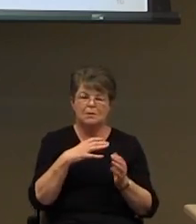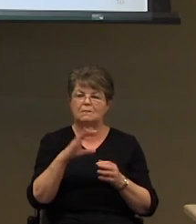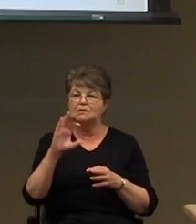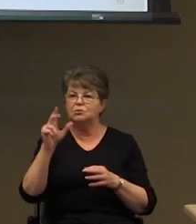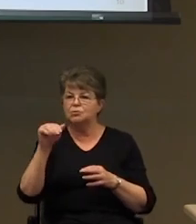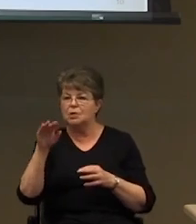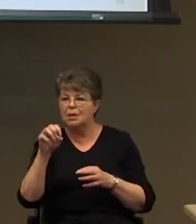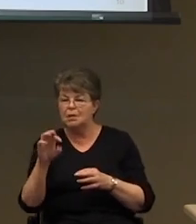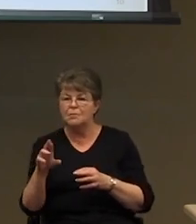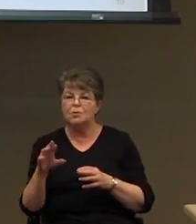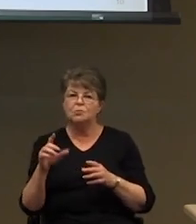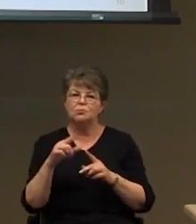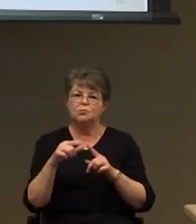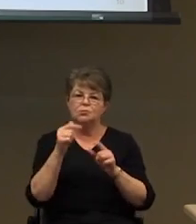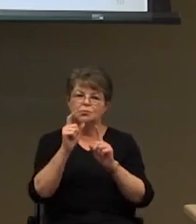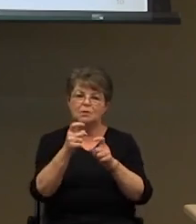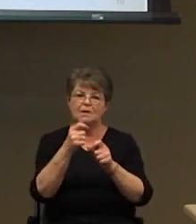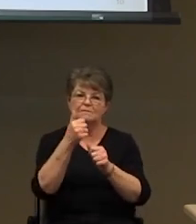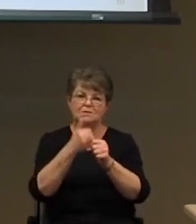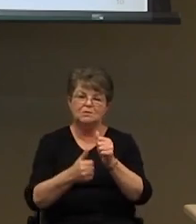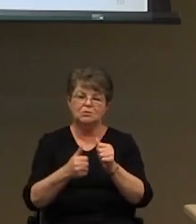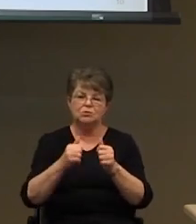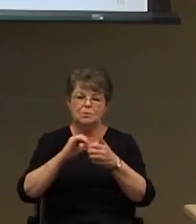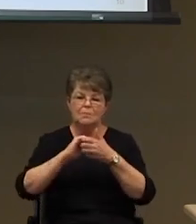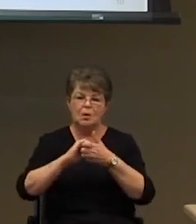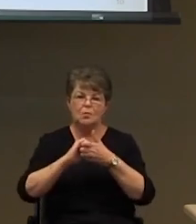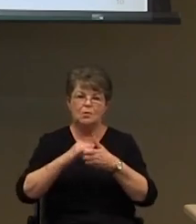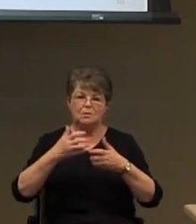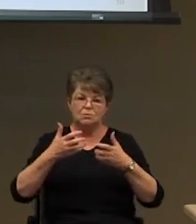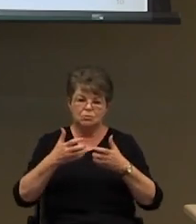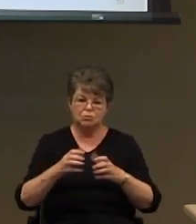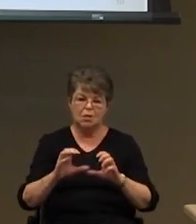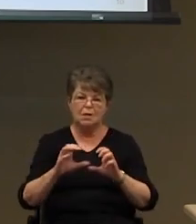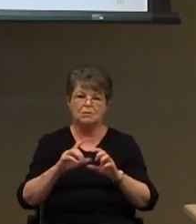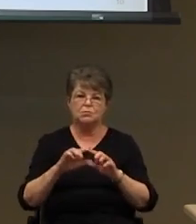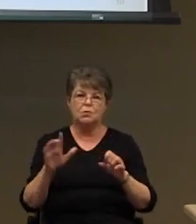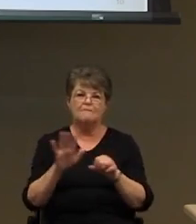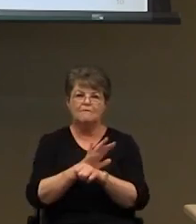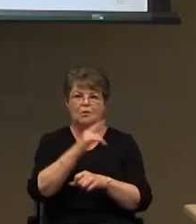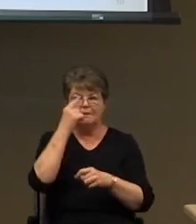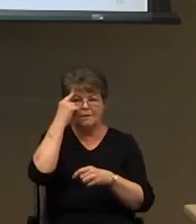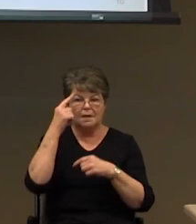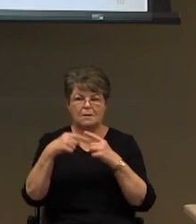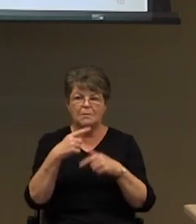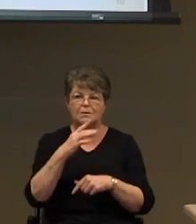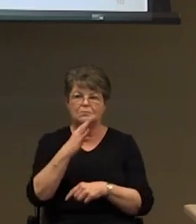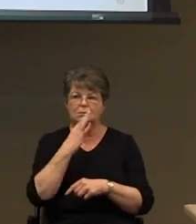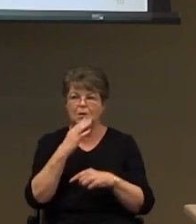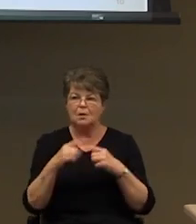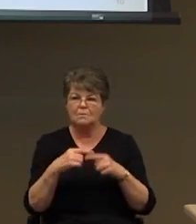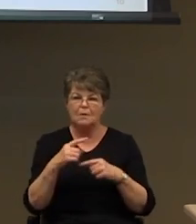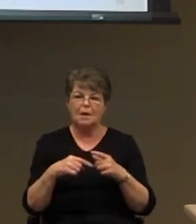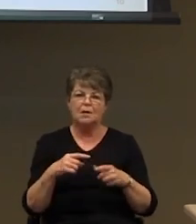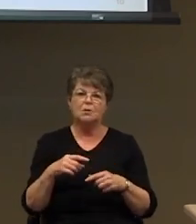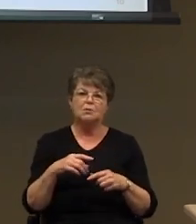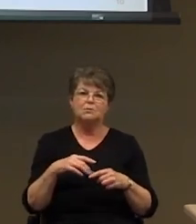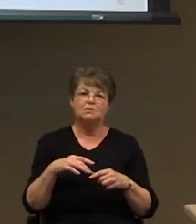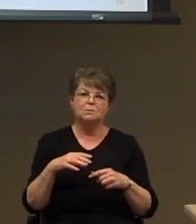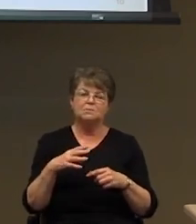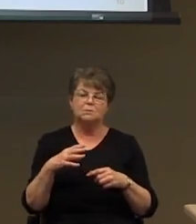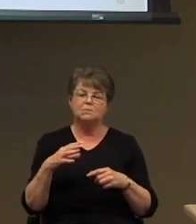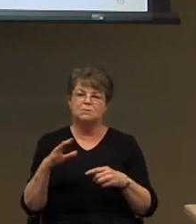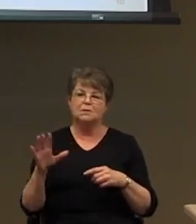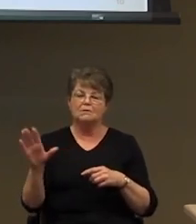chamber, what does this mean? To give each partner a chance to fully think about and talk about its fears and hopes with